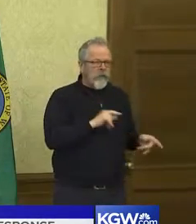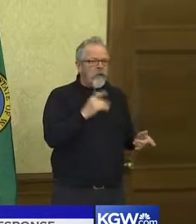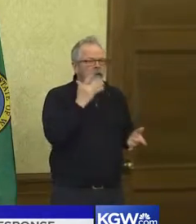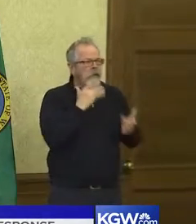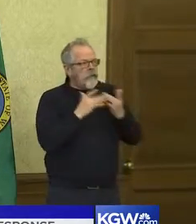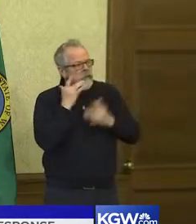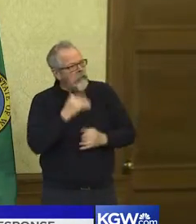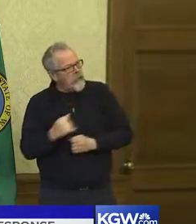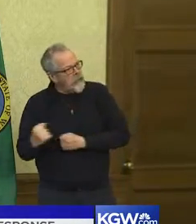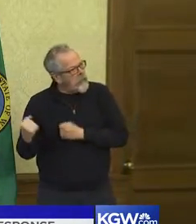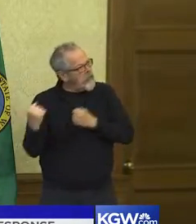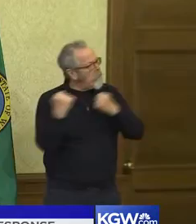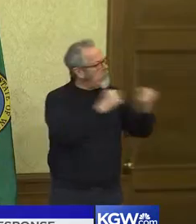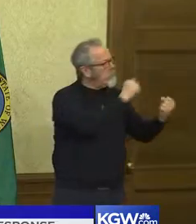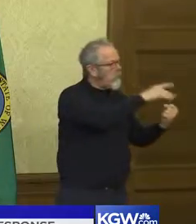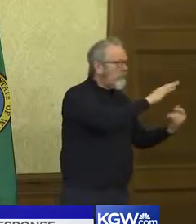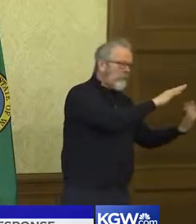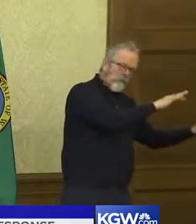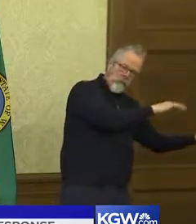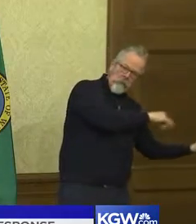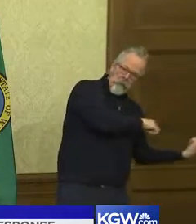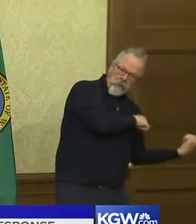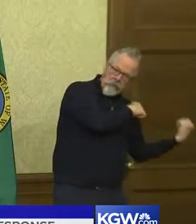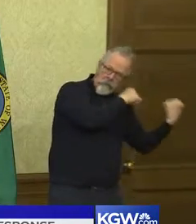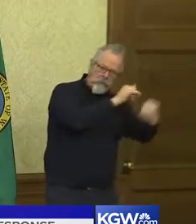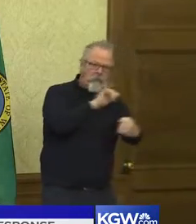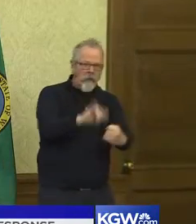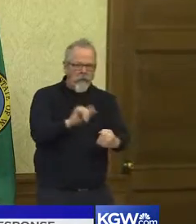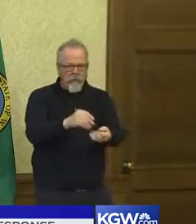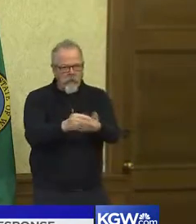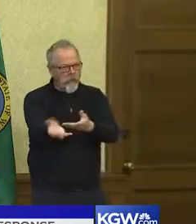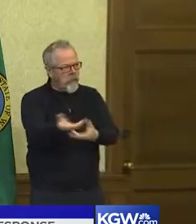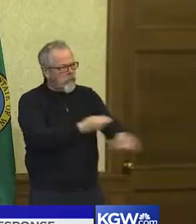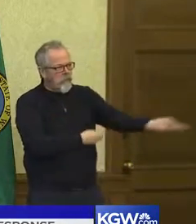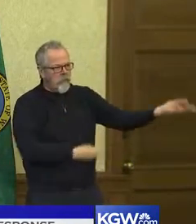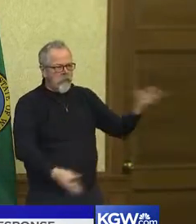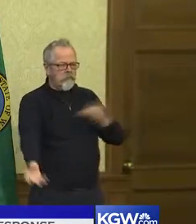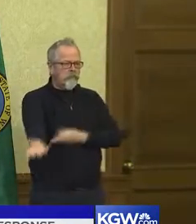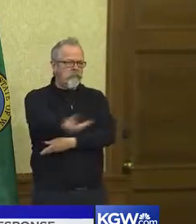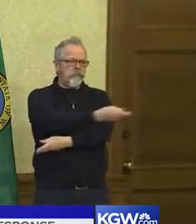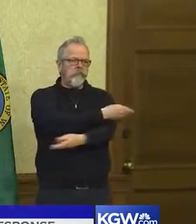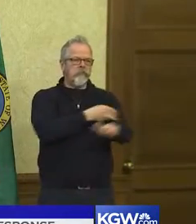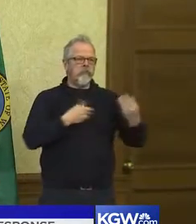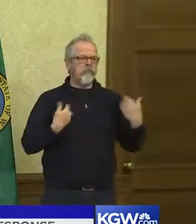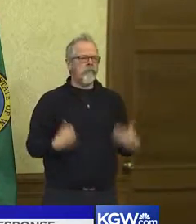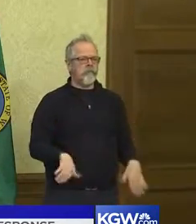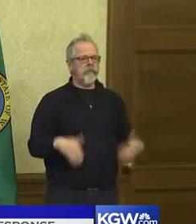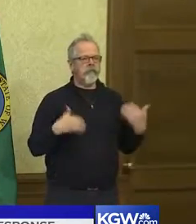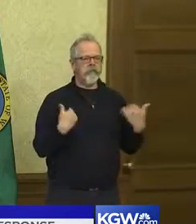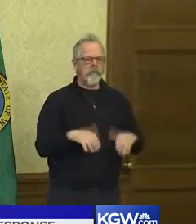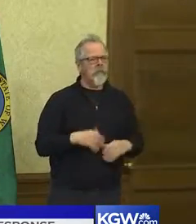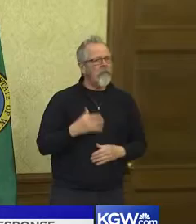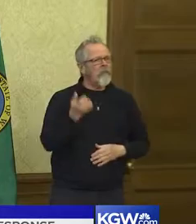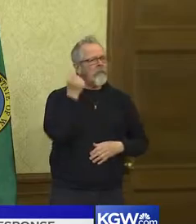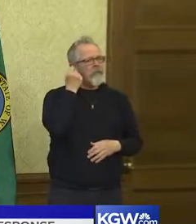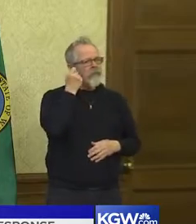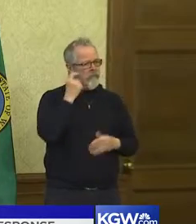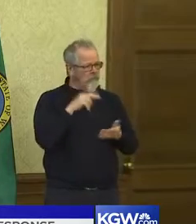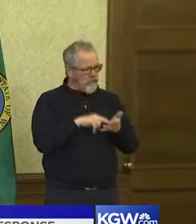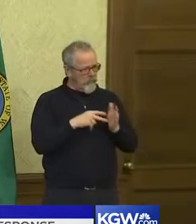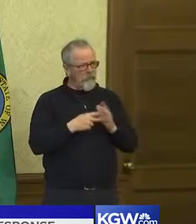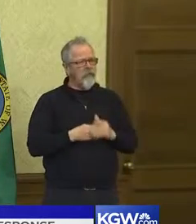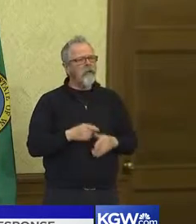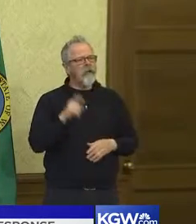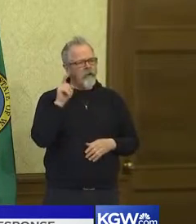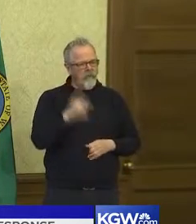industrial capacity of the United States. And only the federal government can do that, because it is only the federal government that has 2 things.